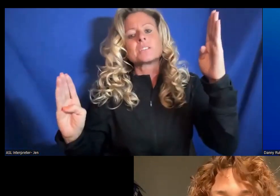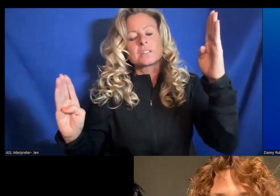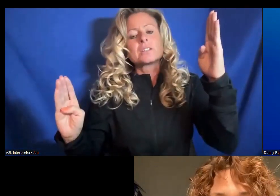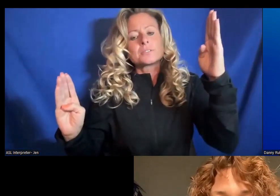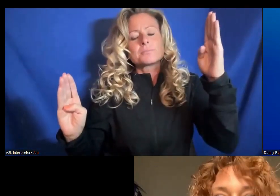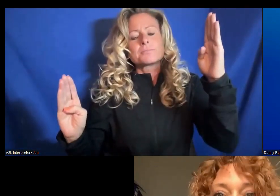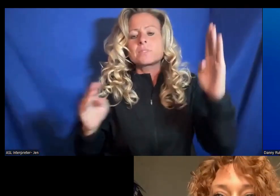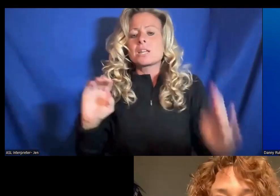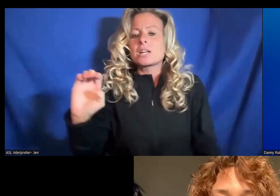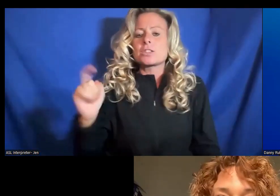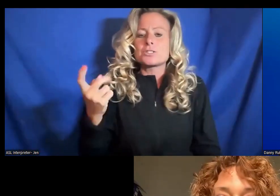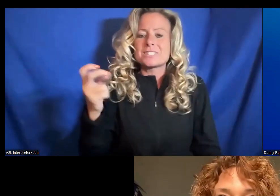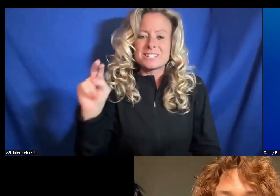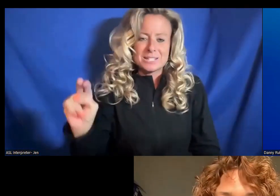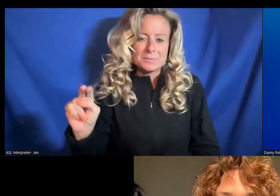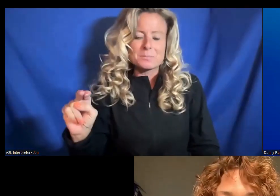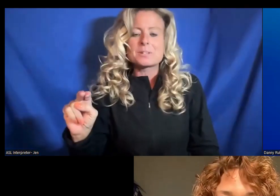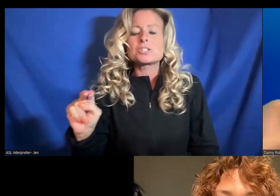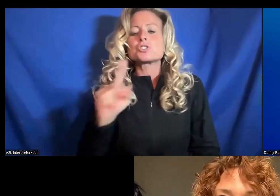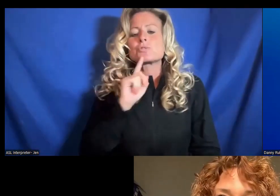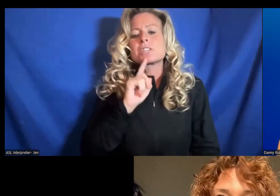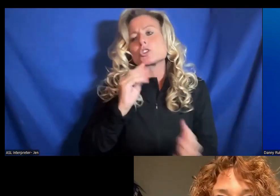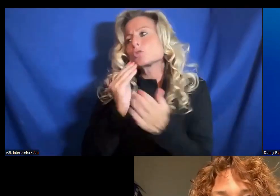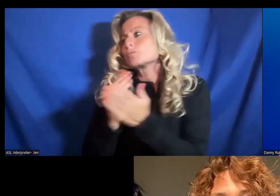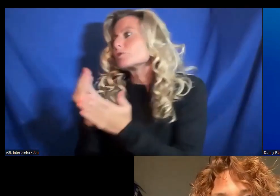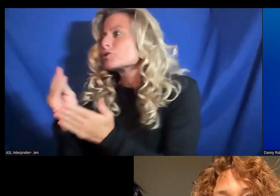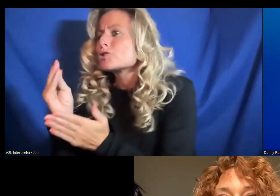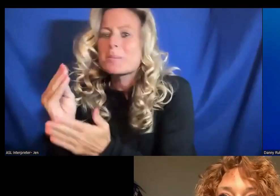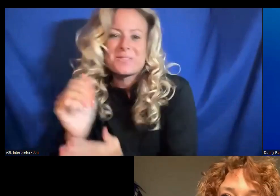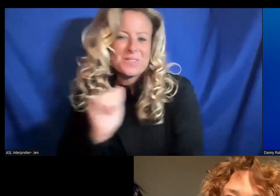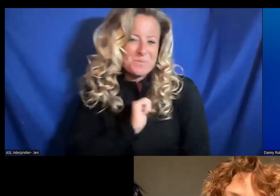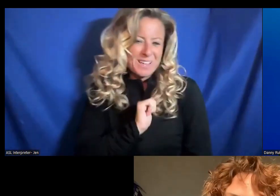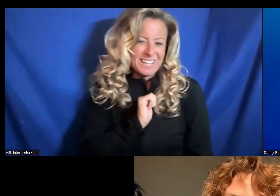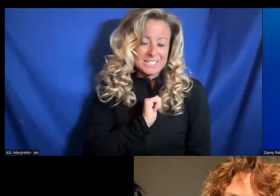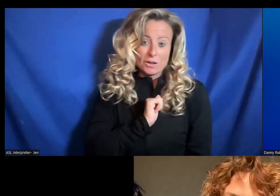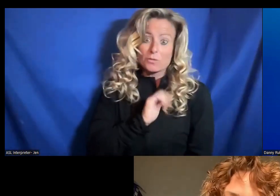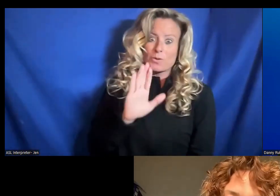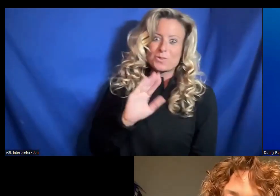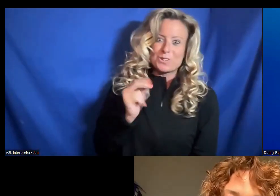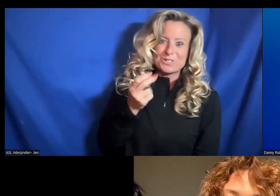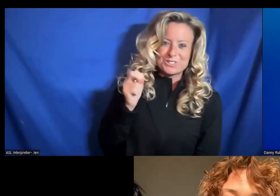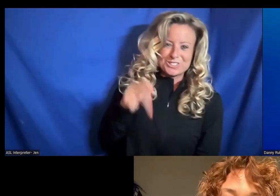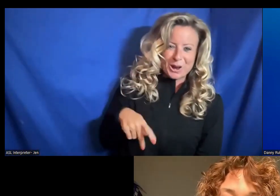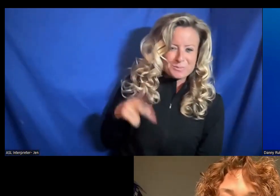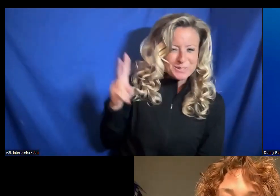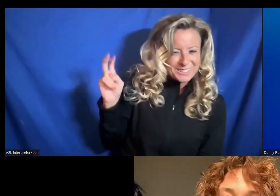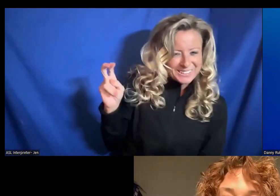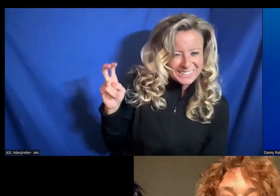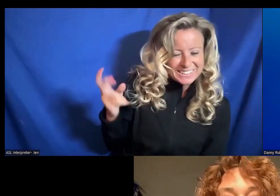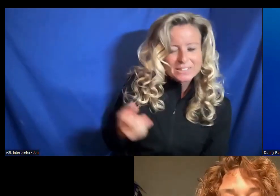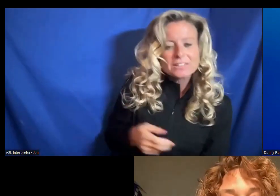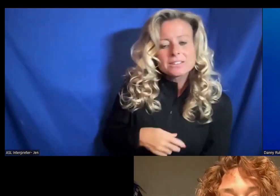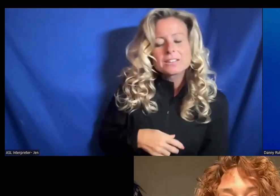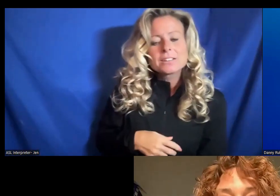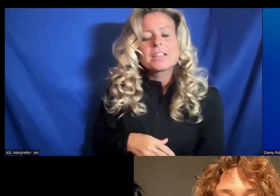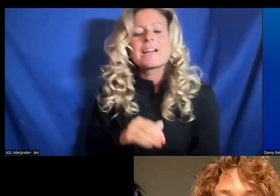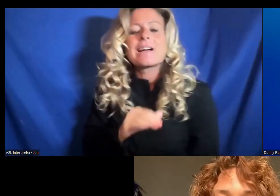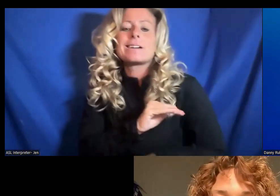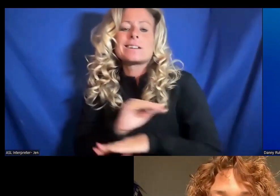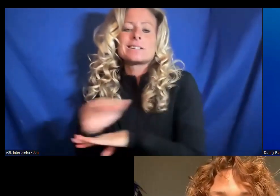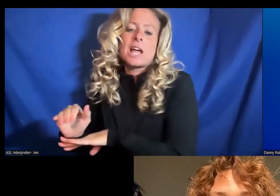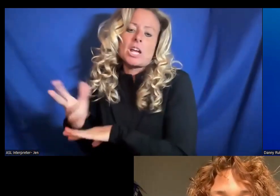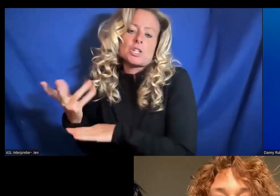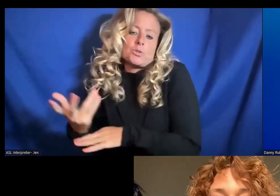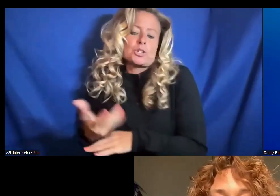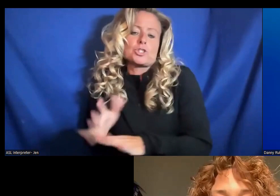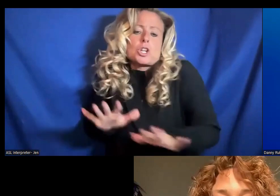an exhibition floor, so you can do a fair amount of shopping for yourself or for your shop. And then at night you get to cut up a